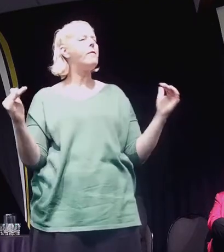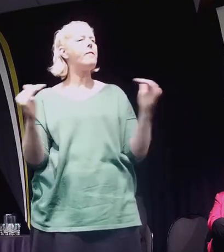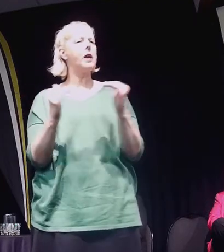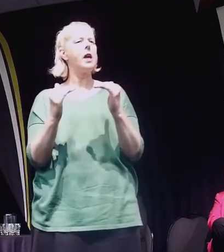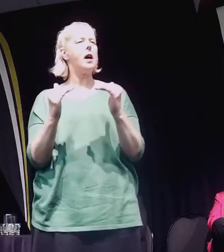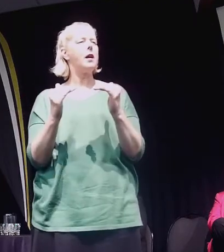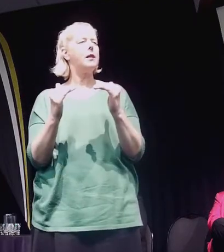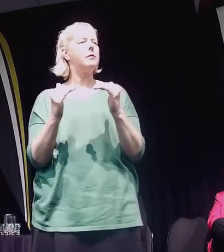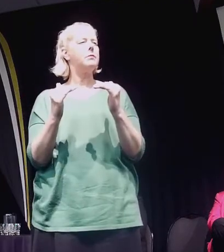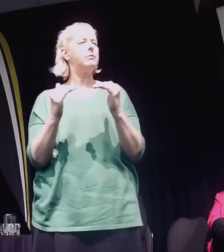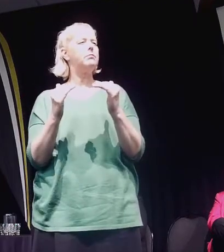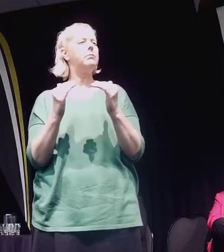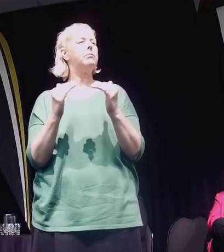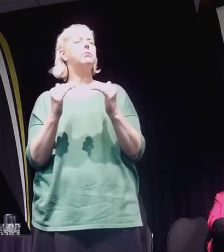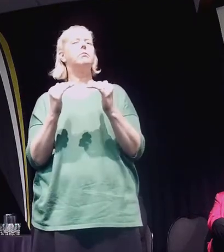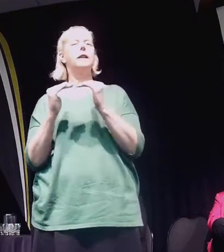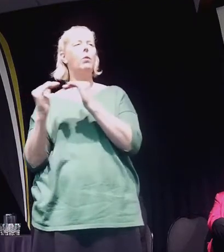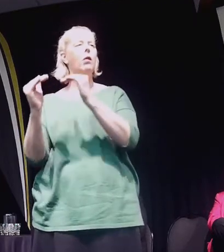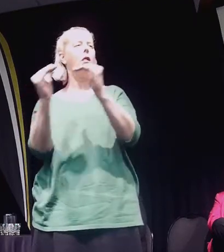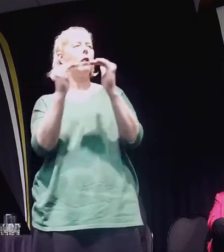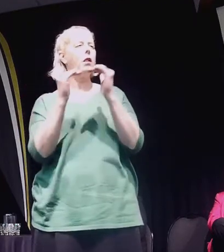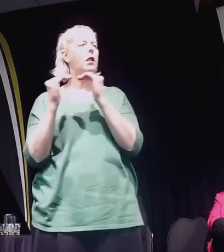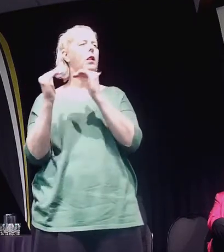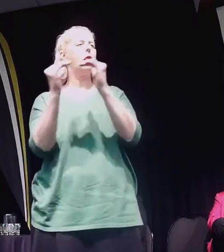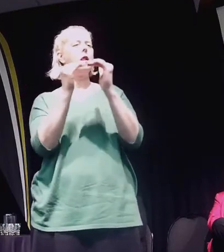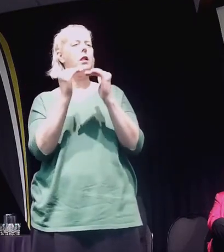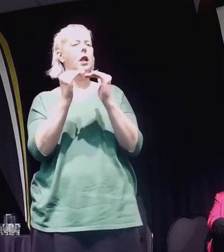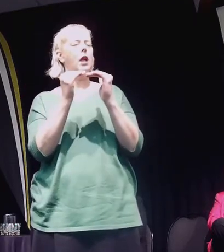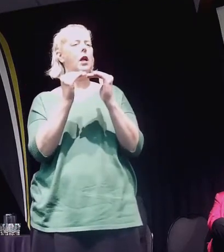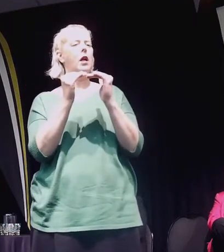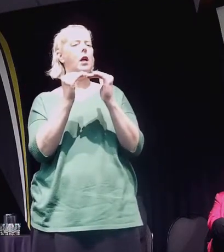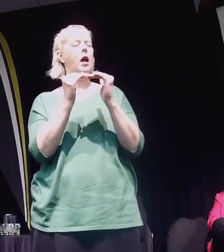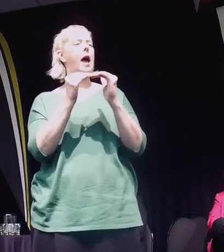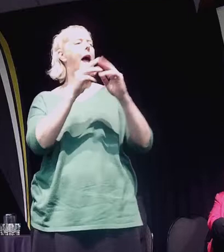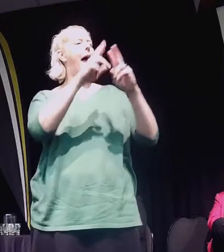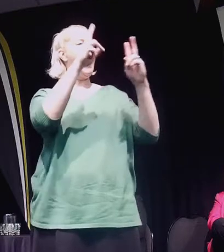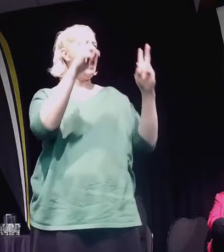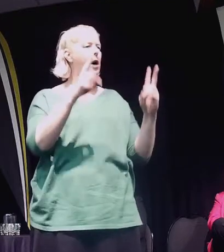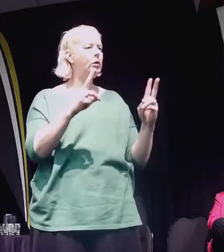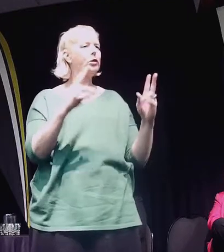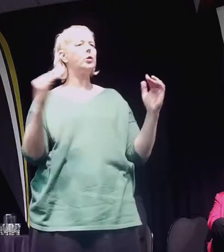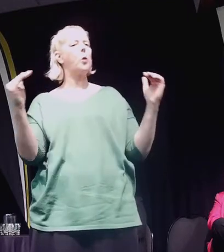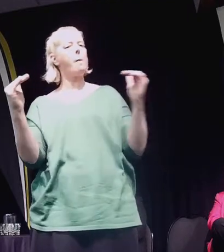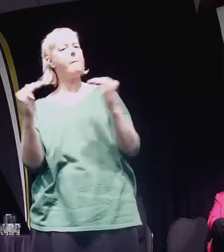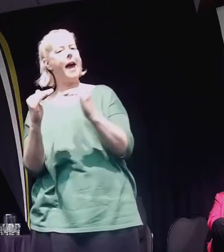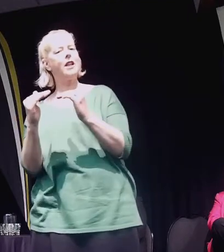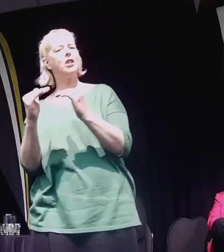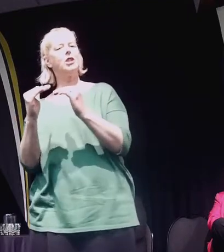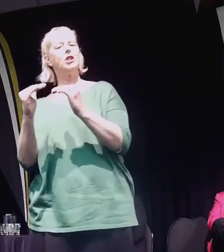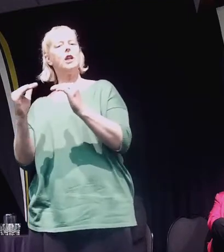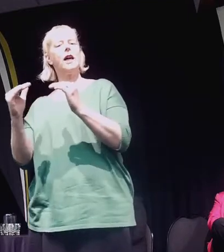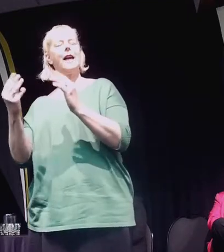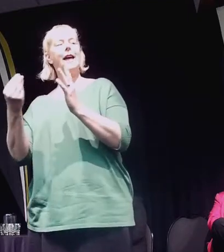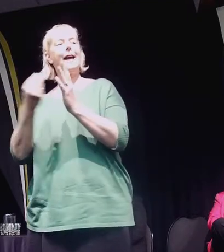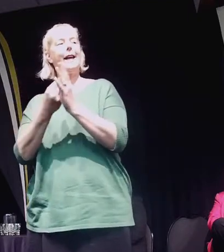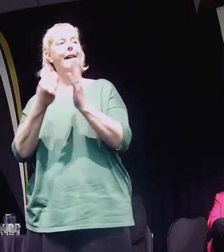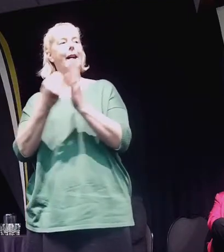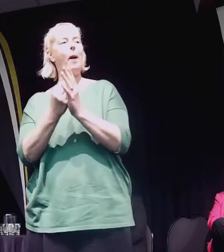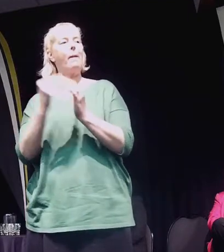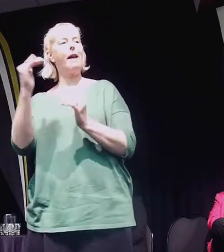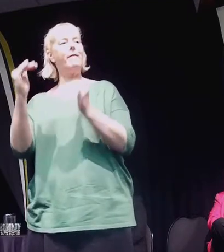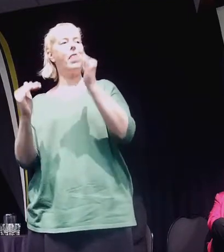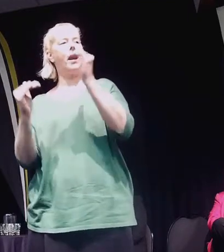in providing of those houses at the level of income and needs. An increase in stock, in social